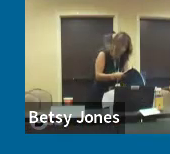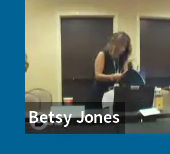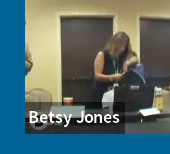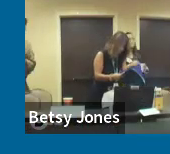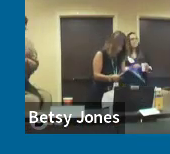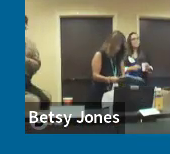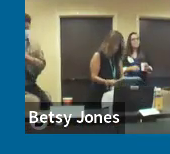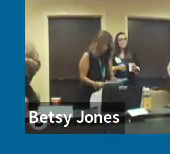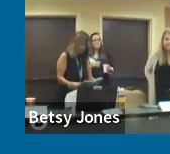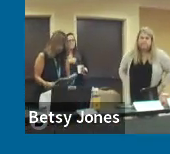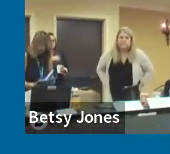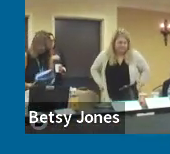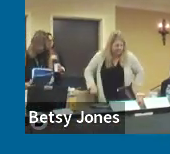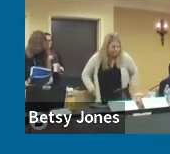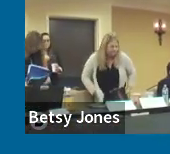Okay.